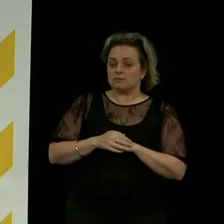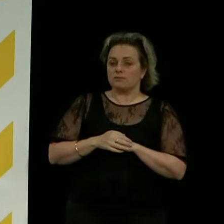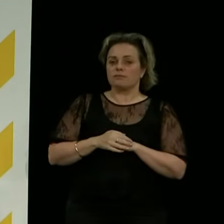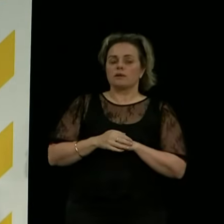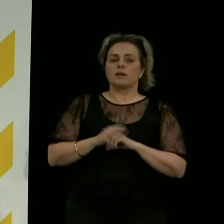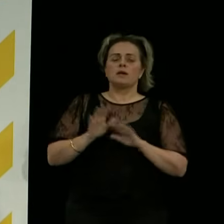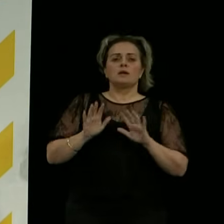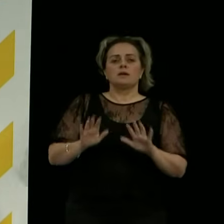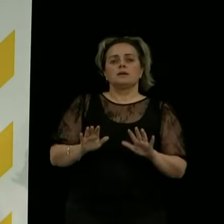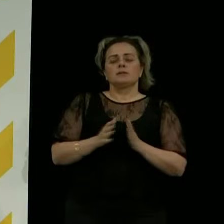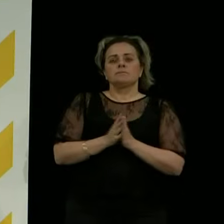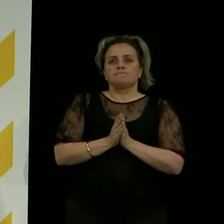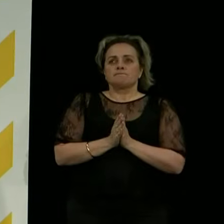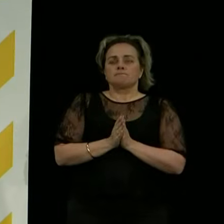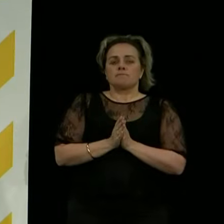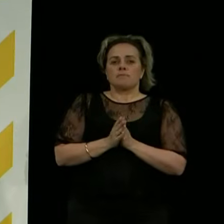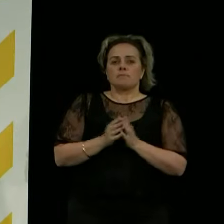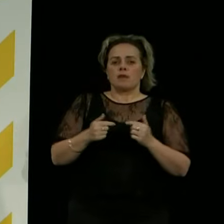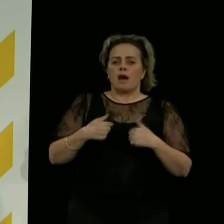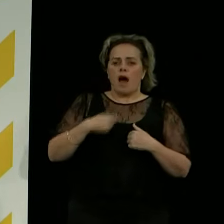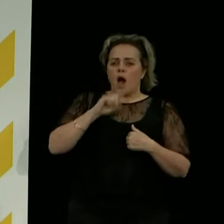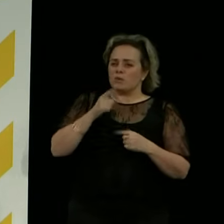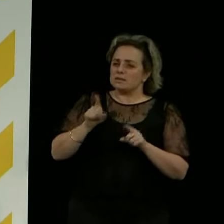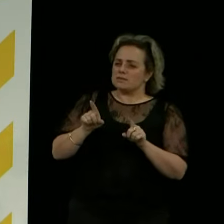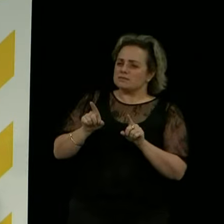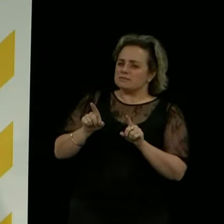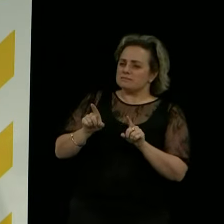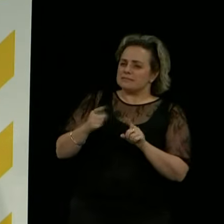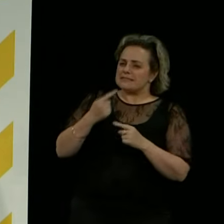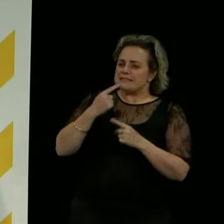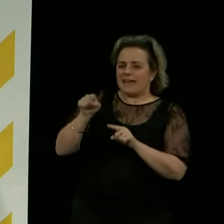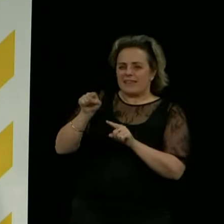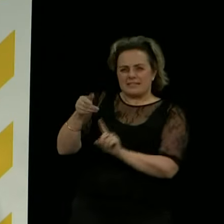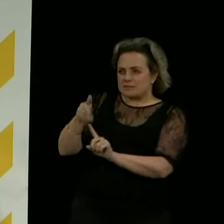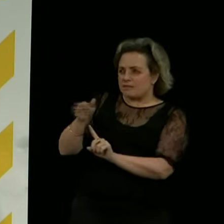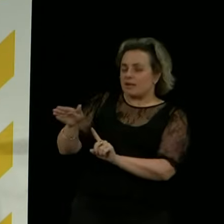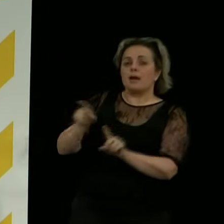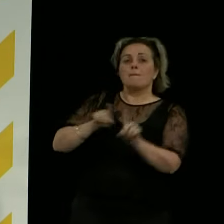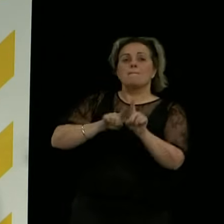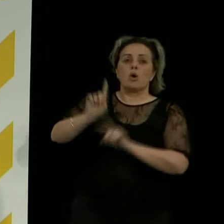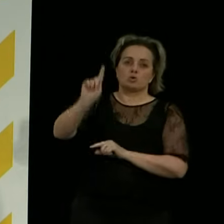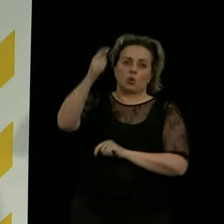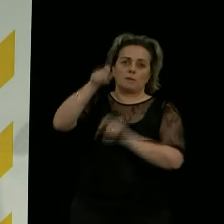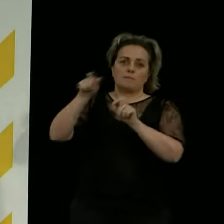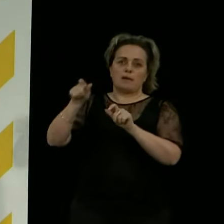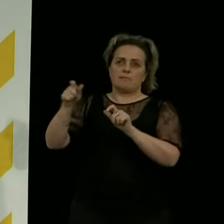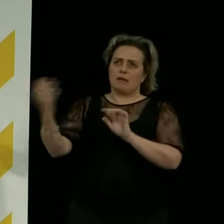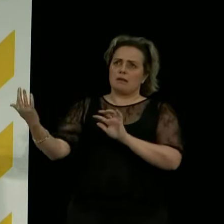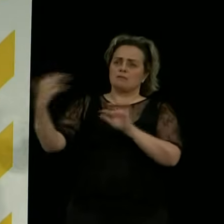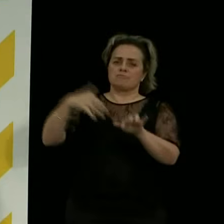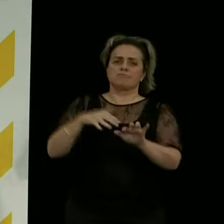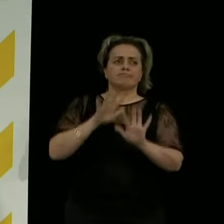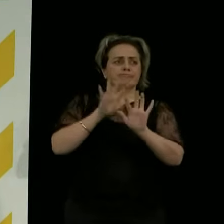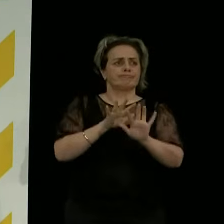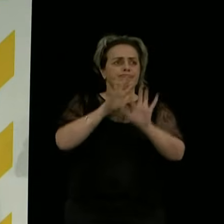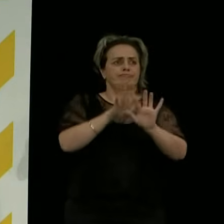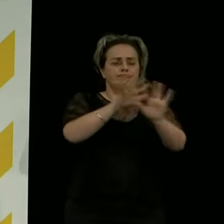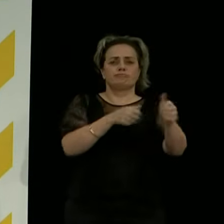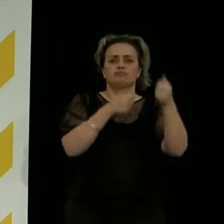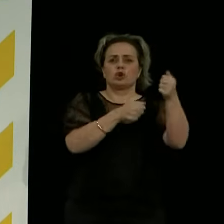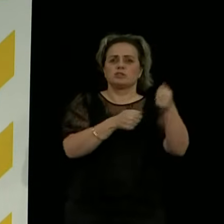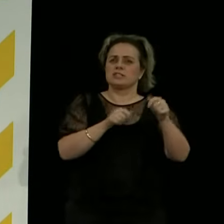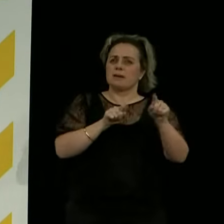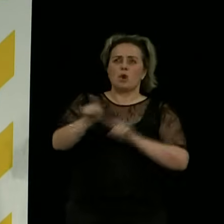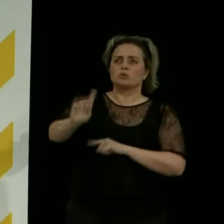wouldn't characterise it generally in that way, because the vast majority of Aucklanders are not joining protests and they're not